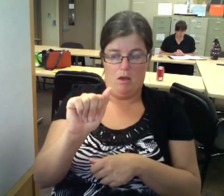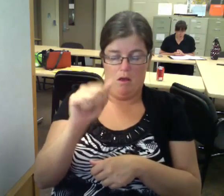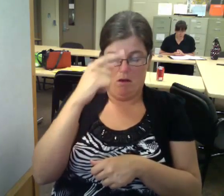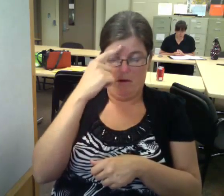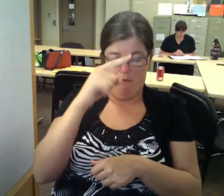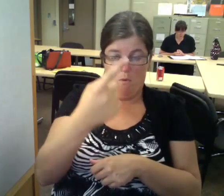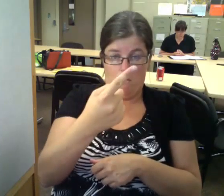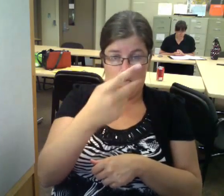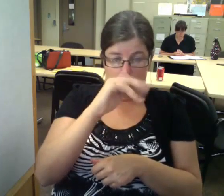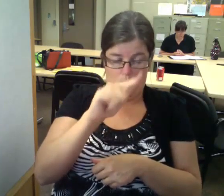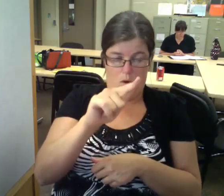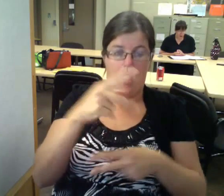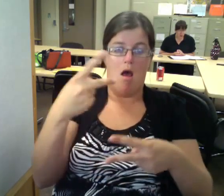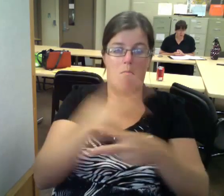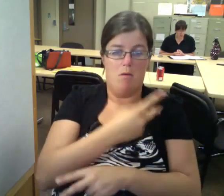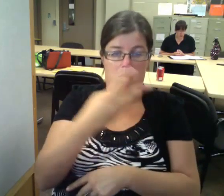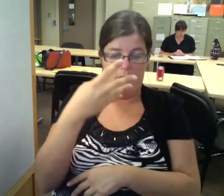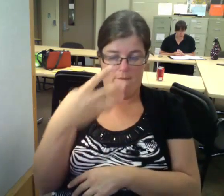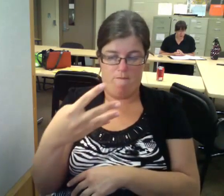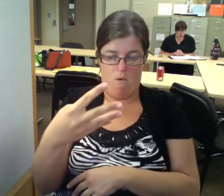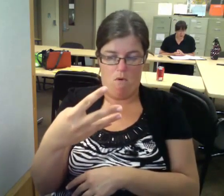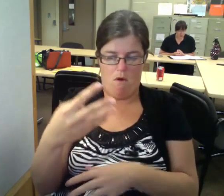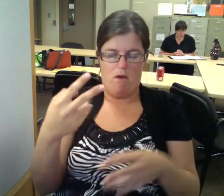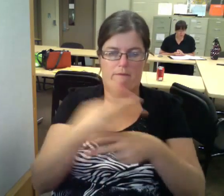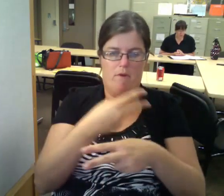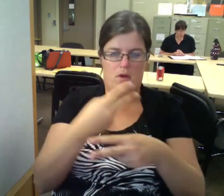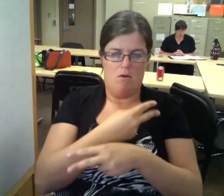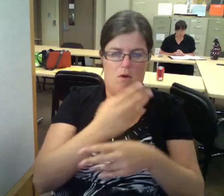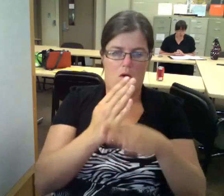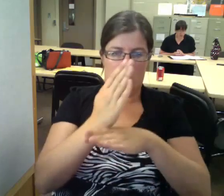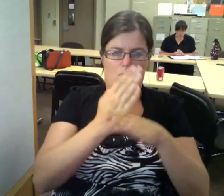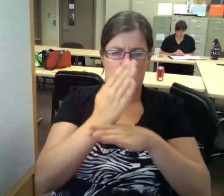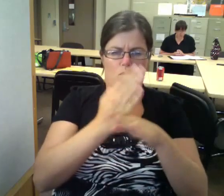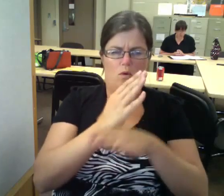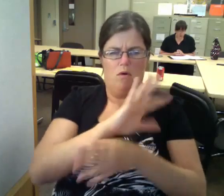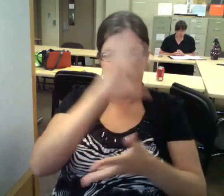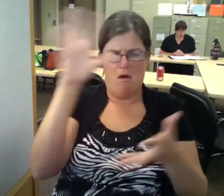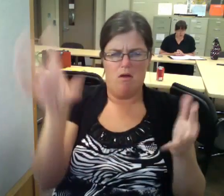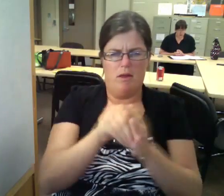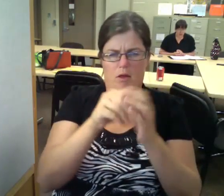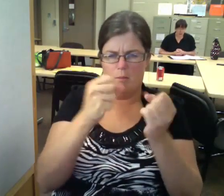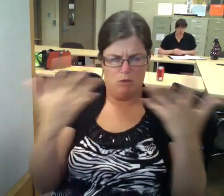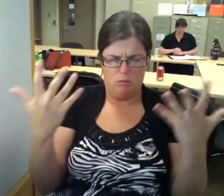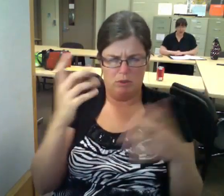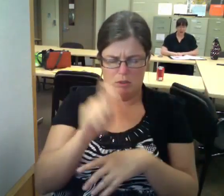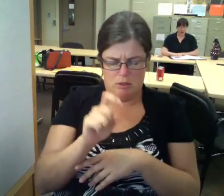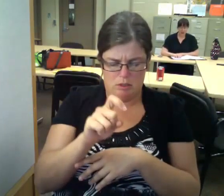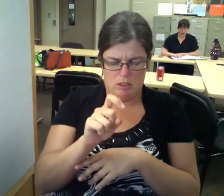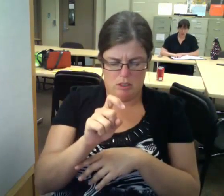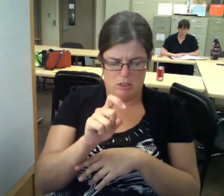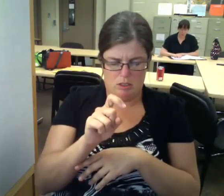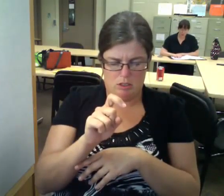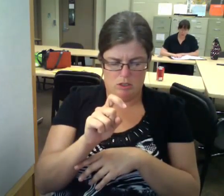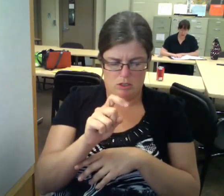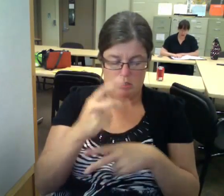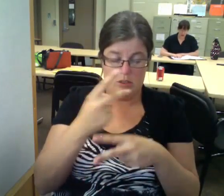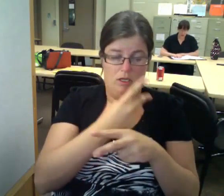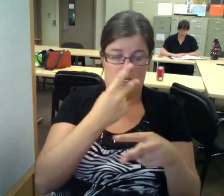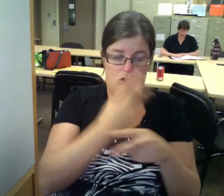walls. All right, let's review together. To calculate the area of one side,